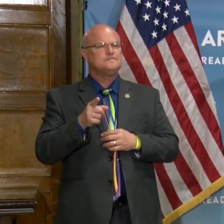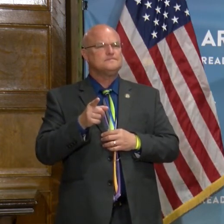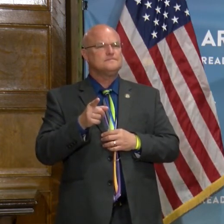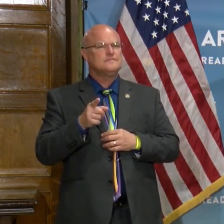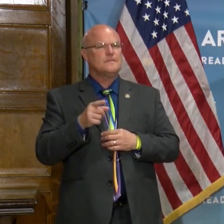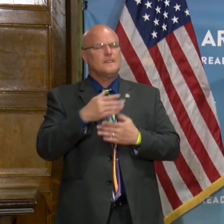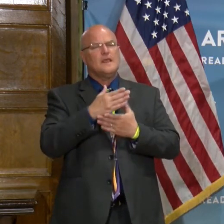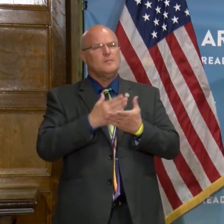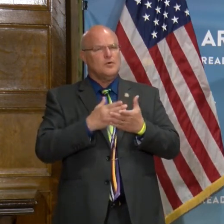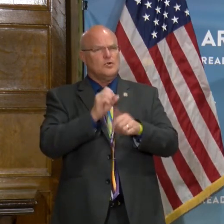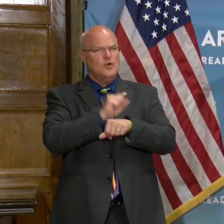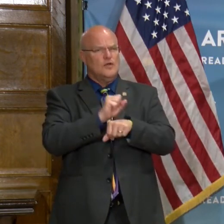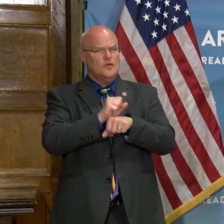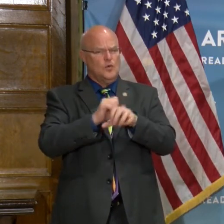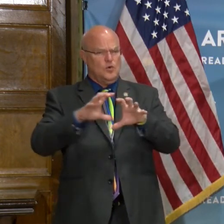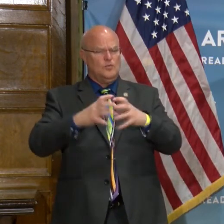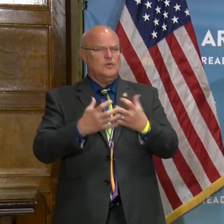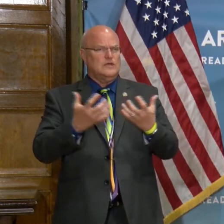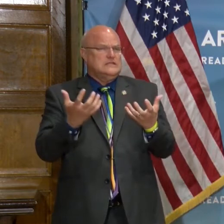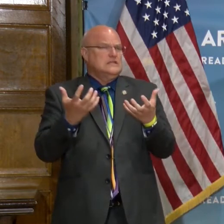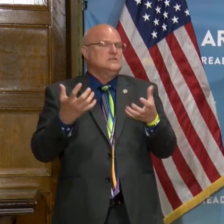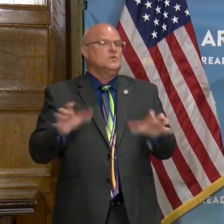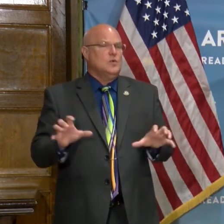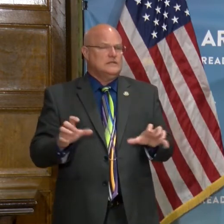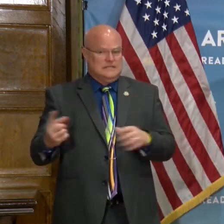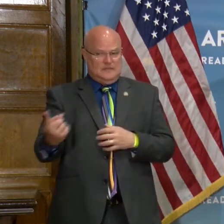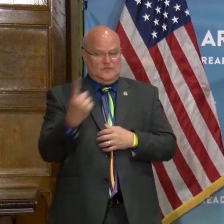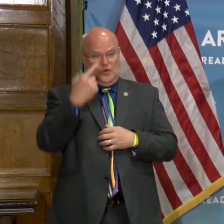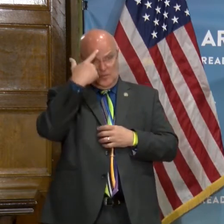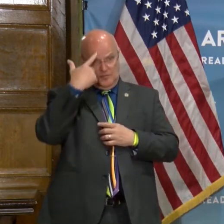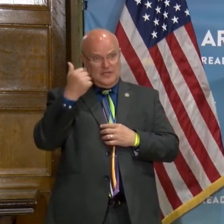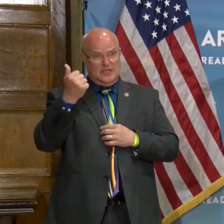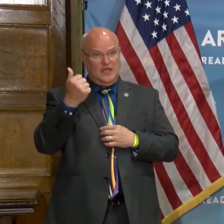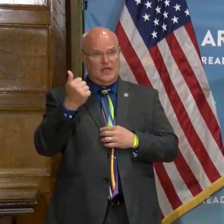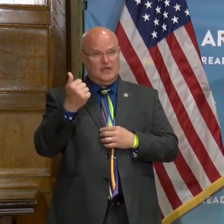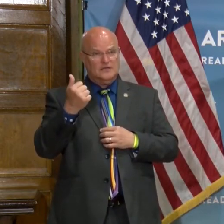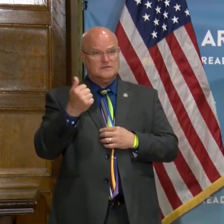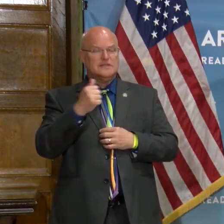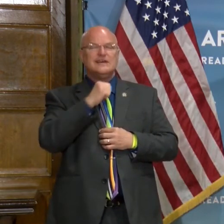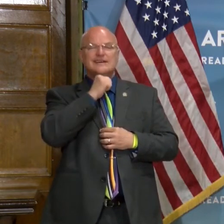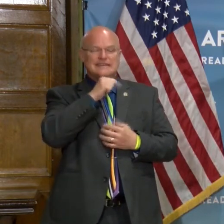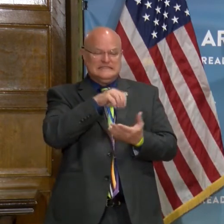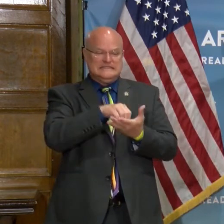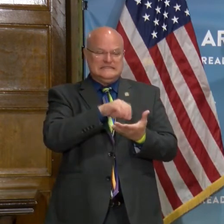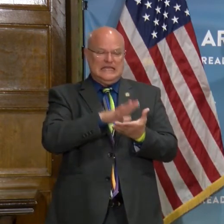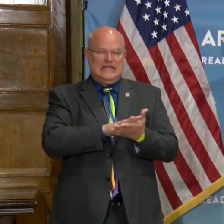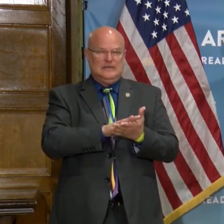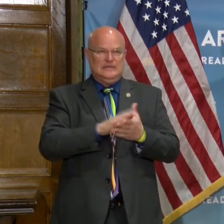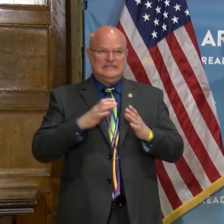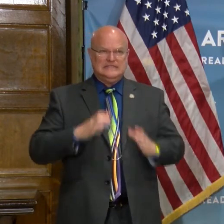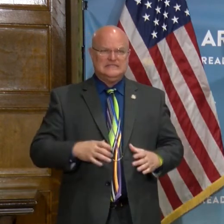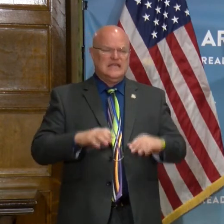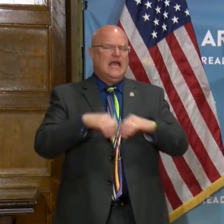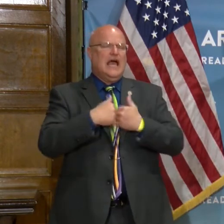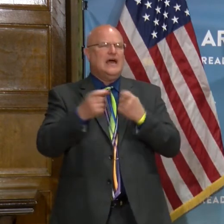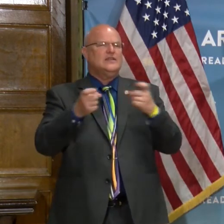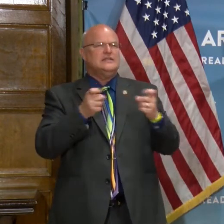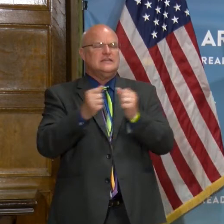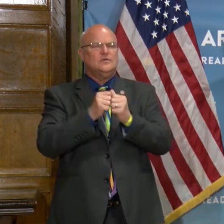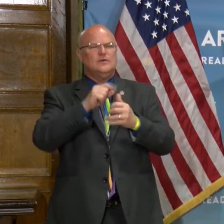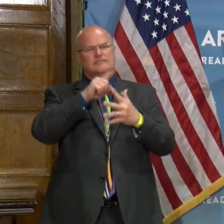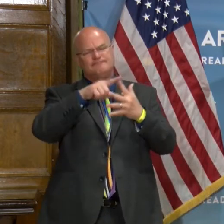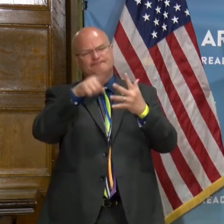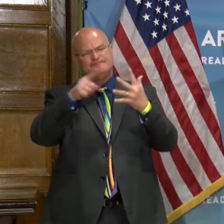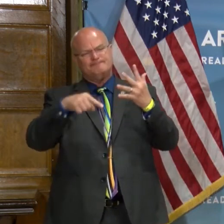is a portion of the workforce that does not want to come forward because they're undocumented, perhaps. So how do you deal with all